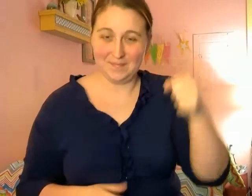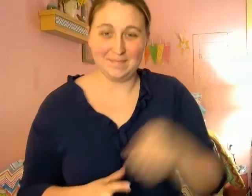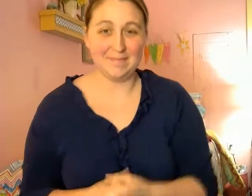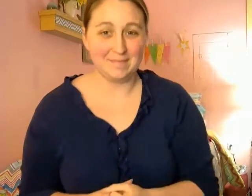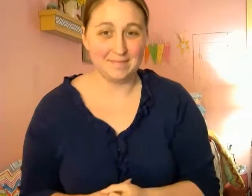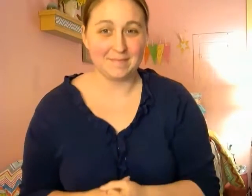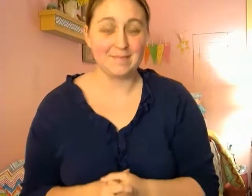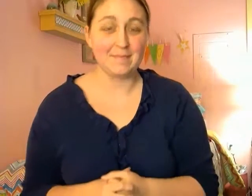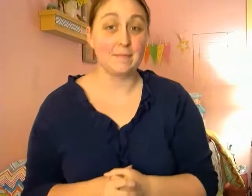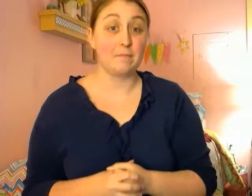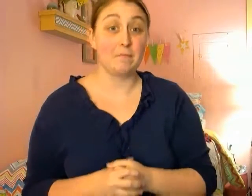Anything else?